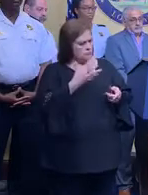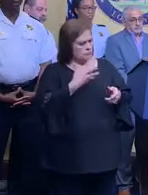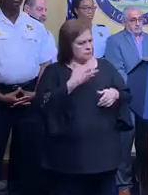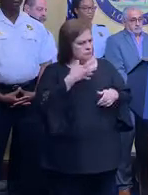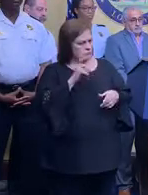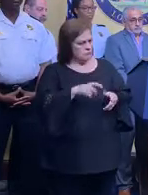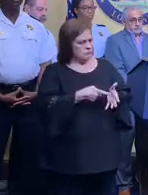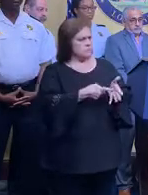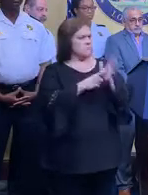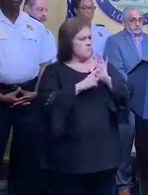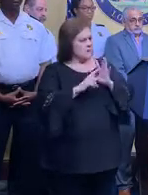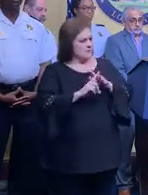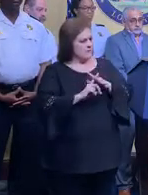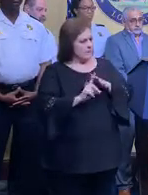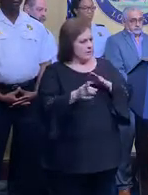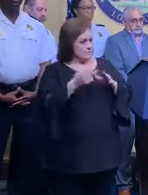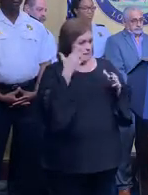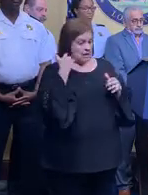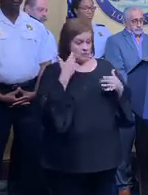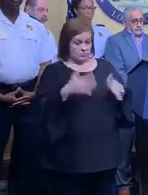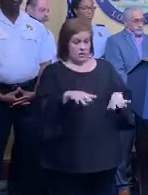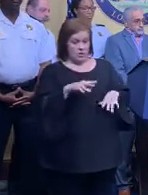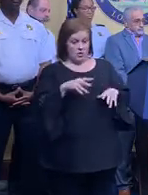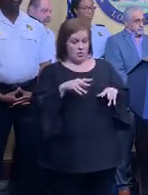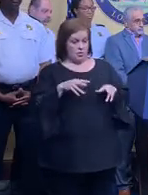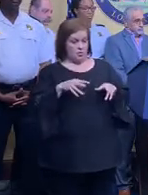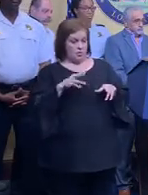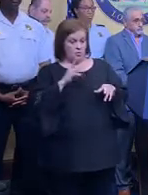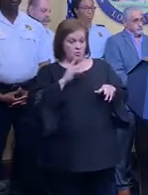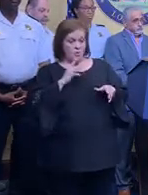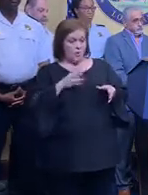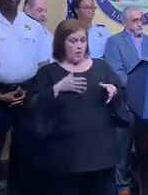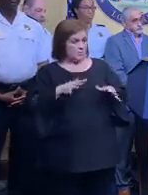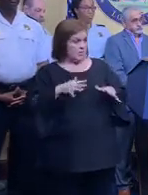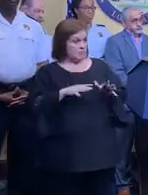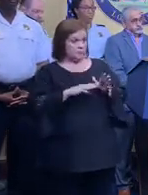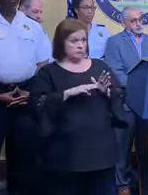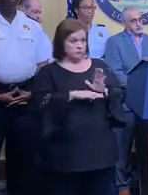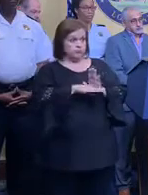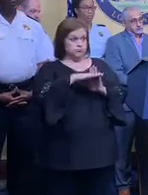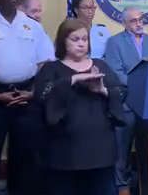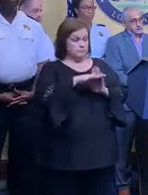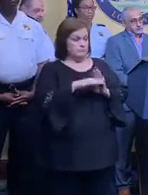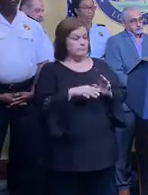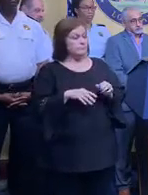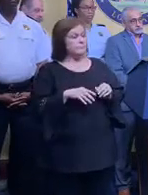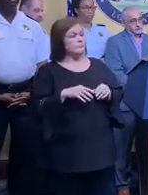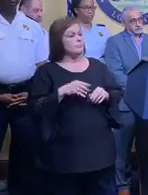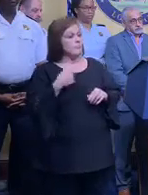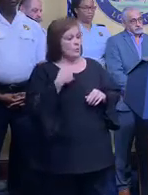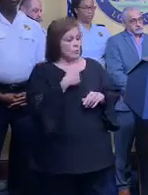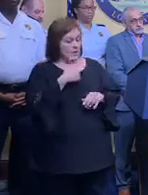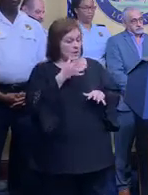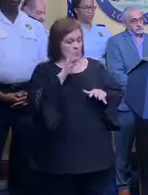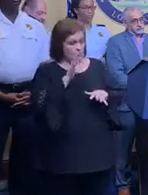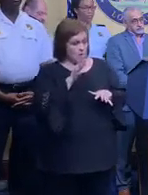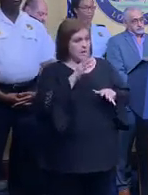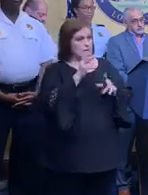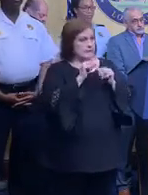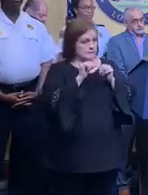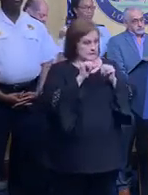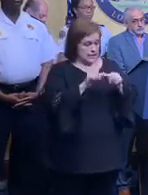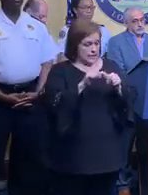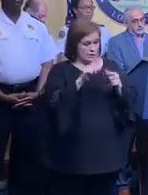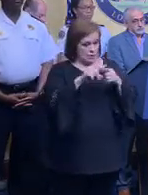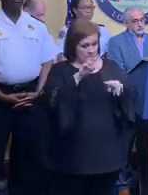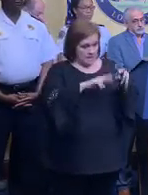given the fact that the river is so high already? Well, what would trigger that is, one, information as we're continuing to monitor that